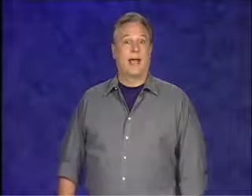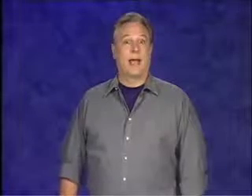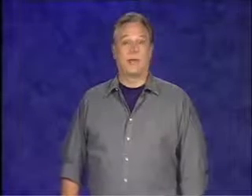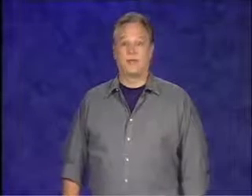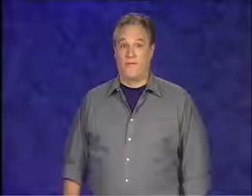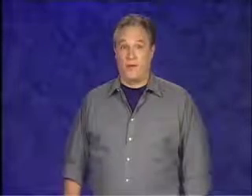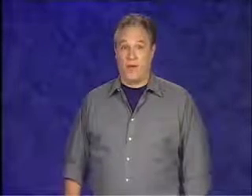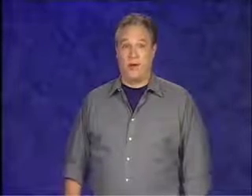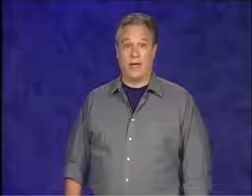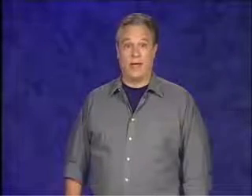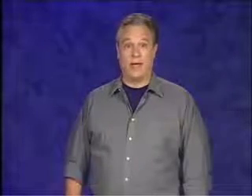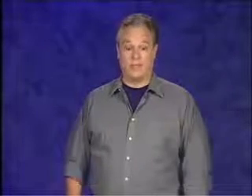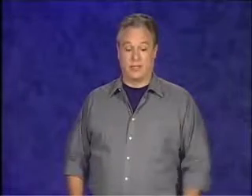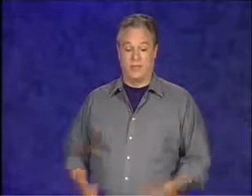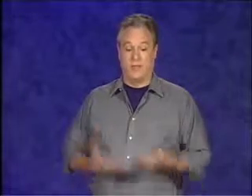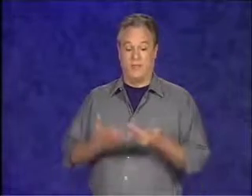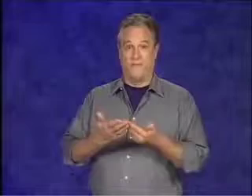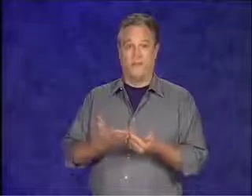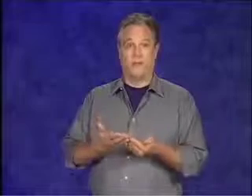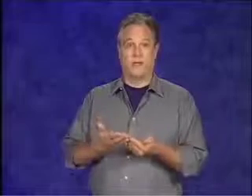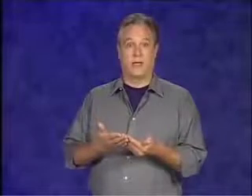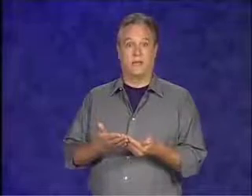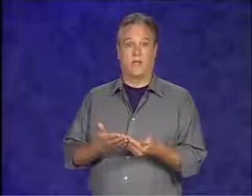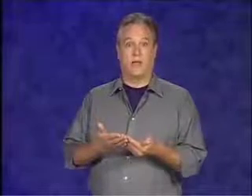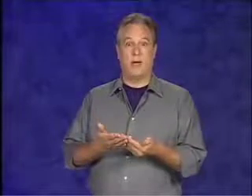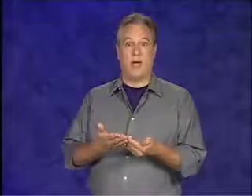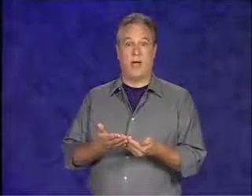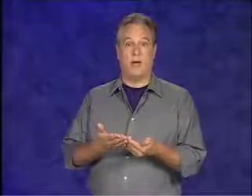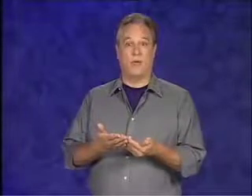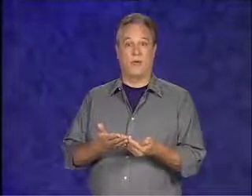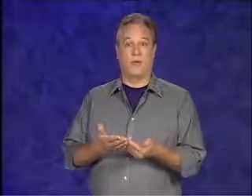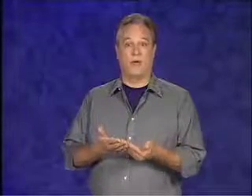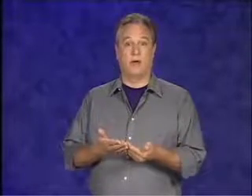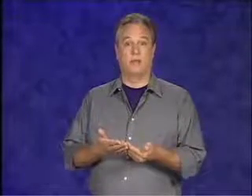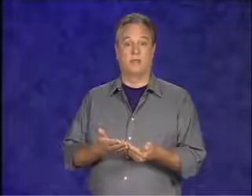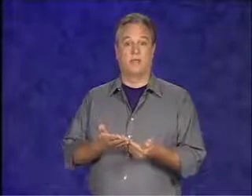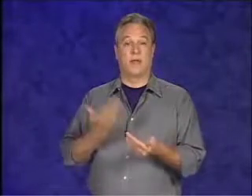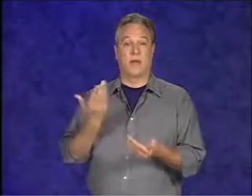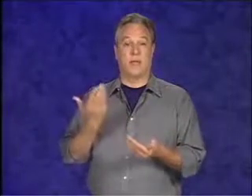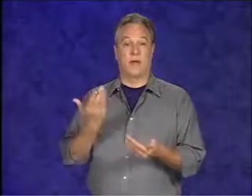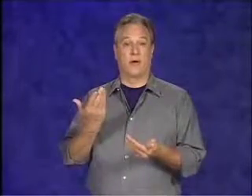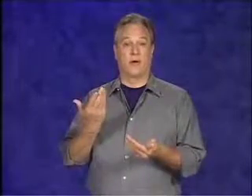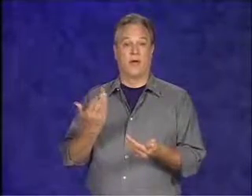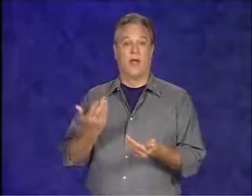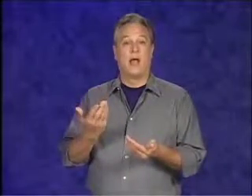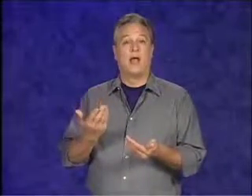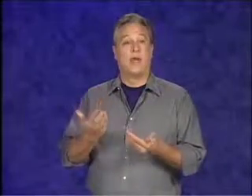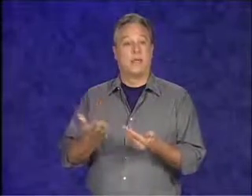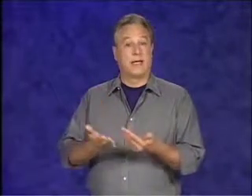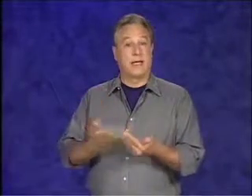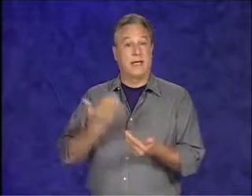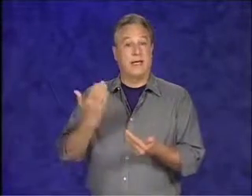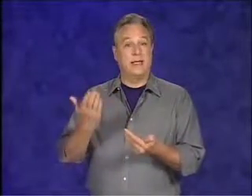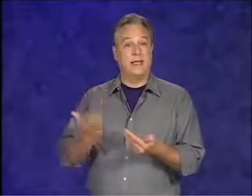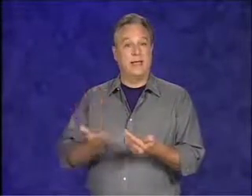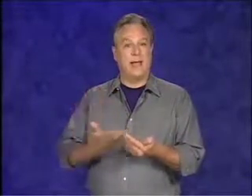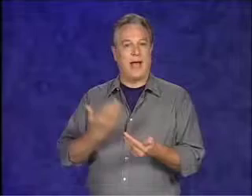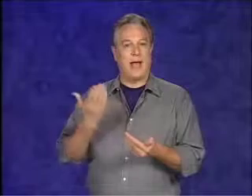It is very easy to move the fingertips of one hand with the fingertips of the other. This easy